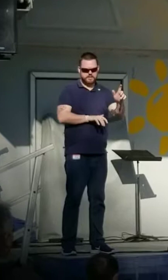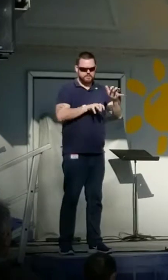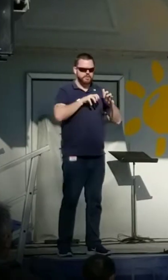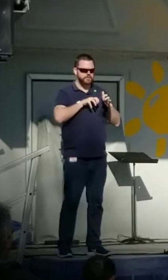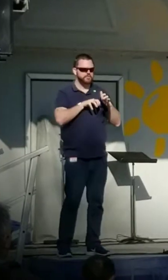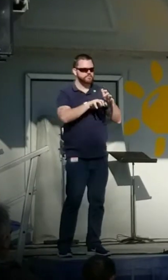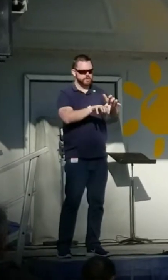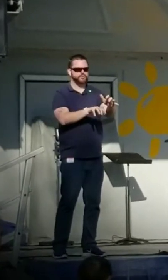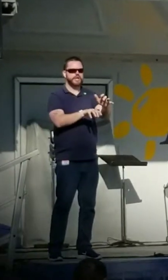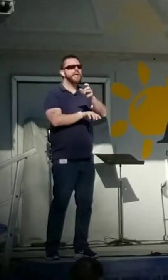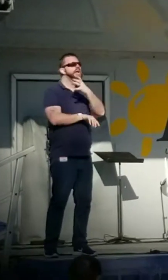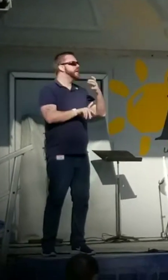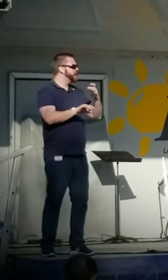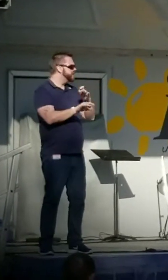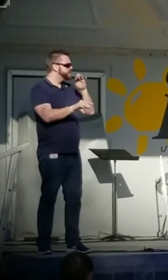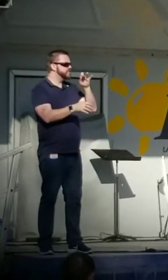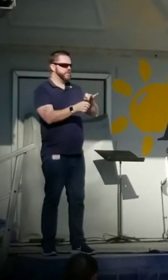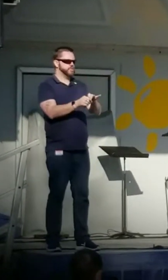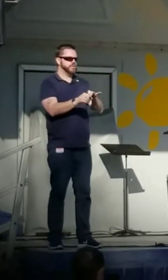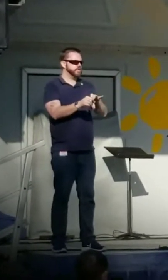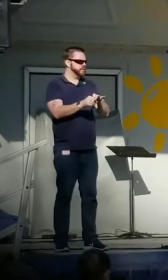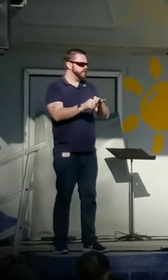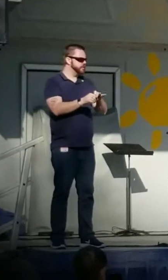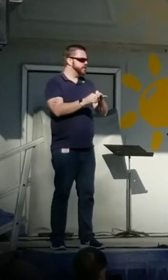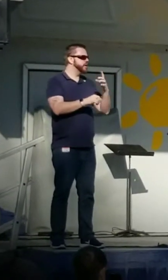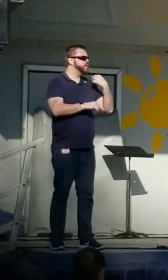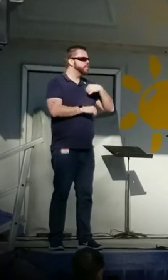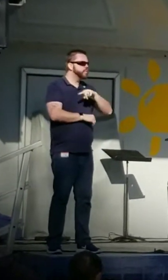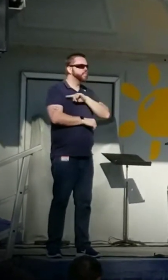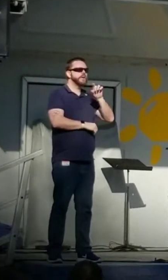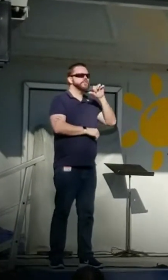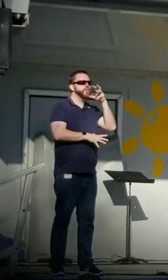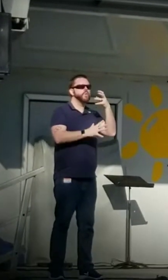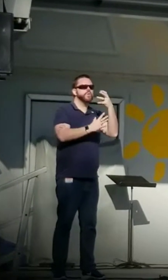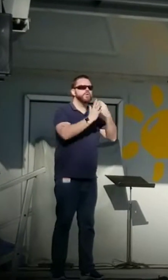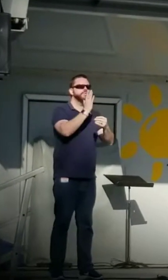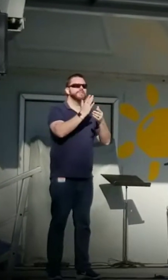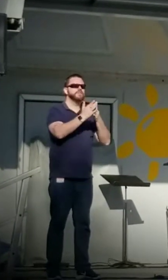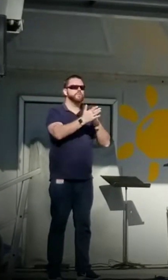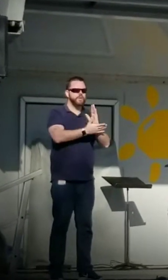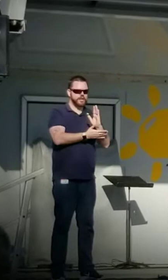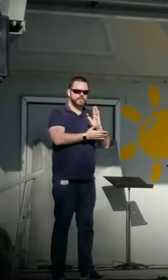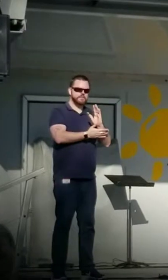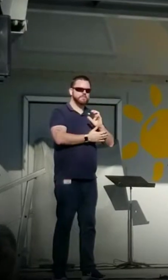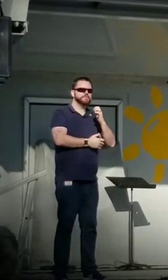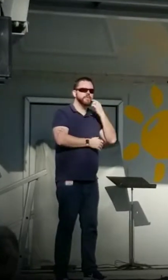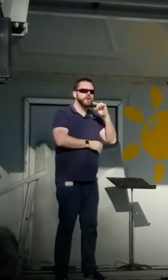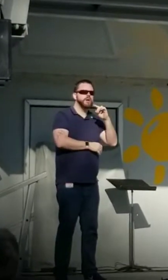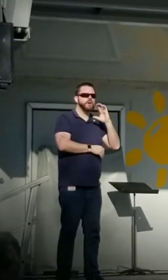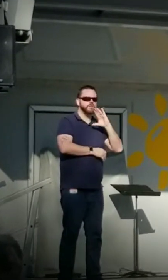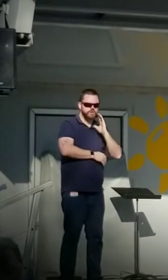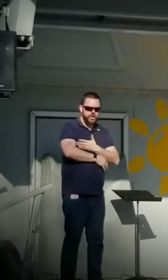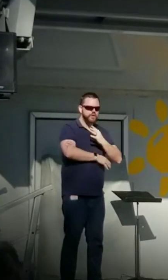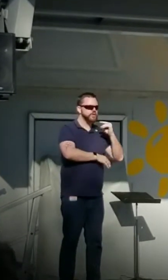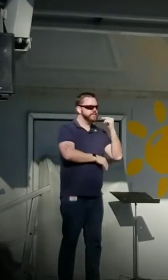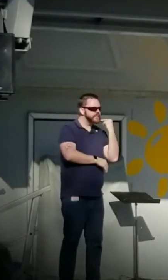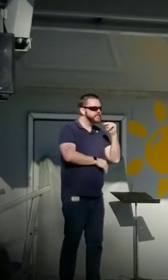march and vote so that we don't lose those rights for our daughters,